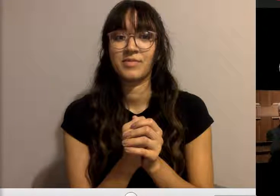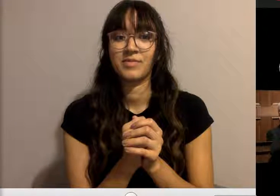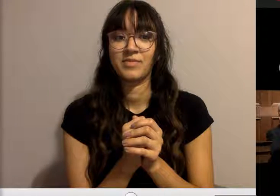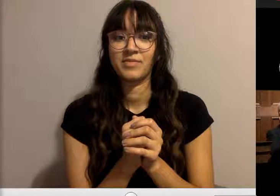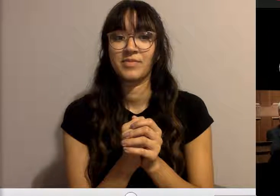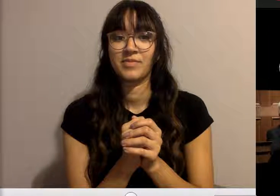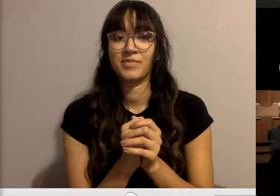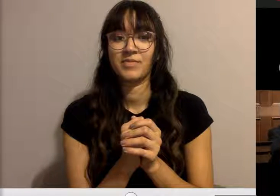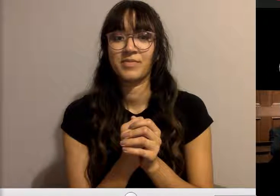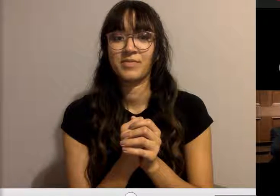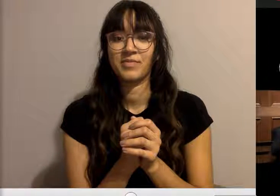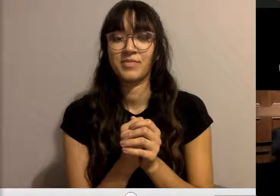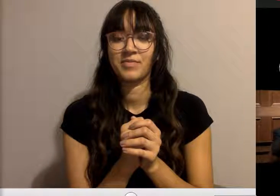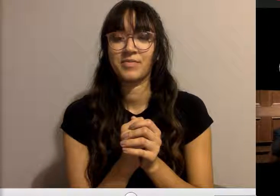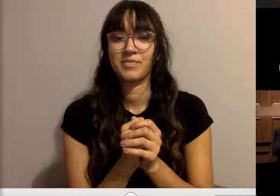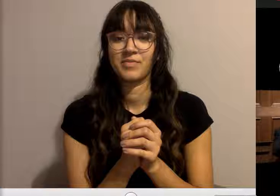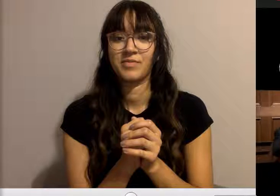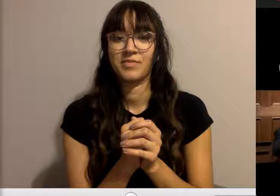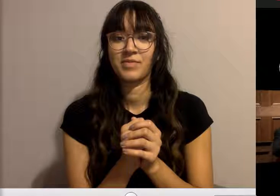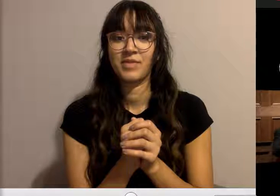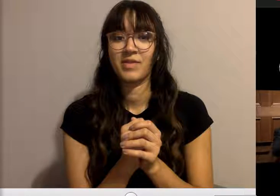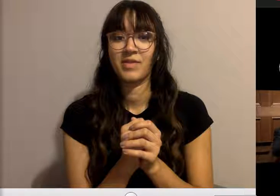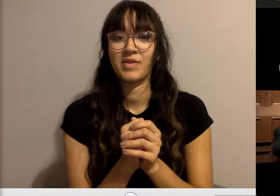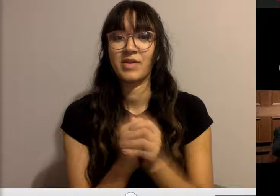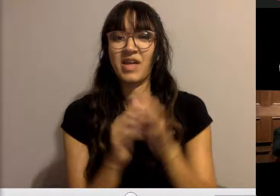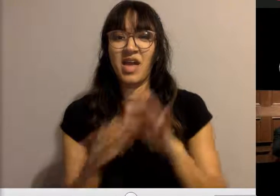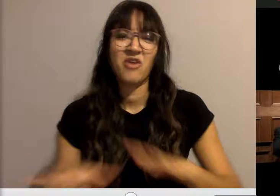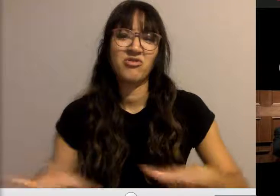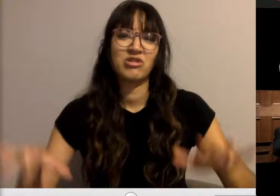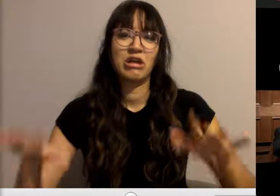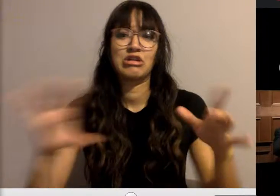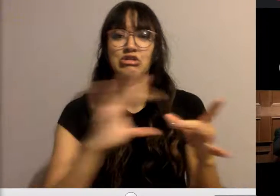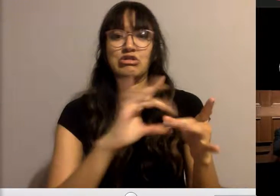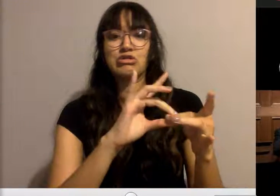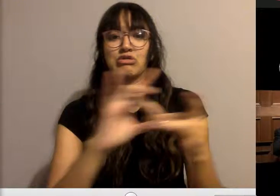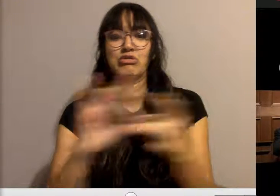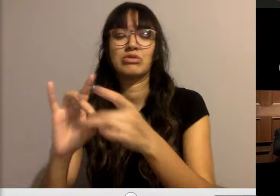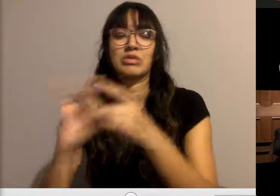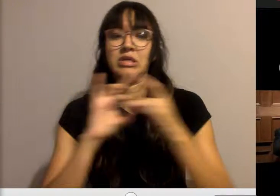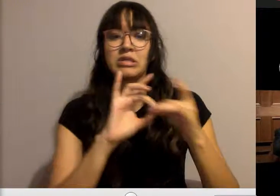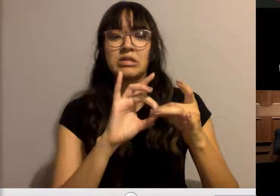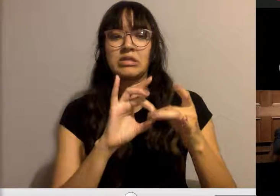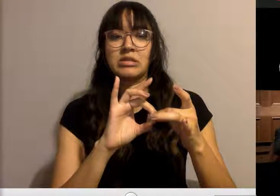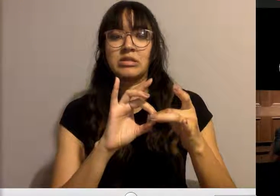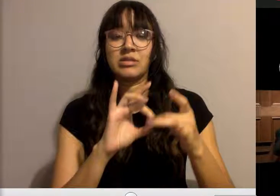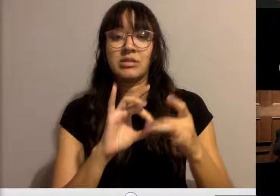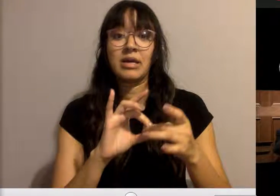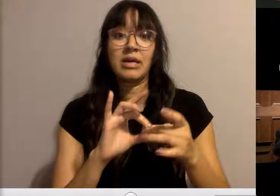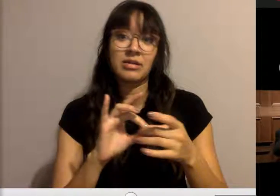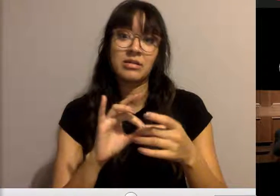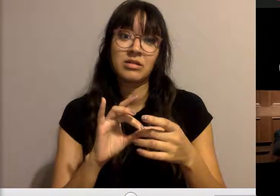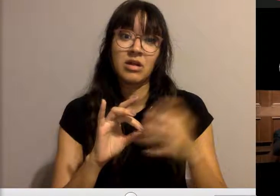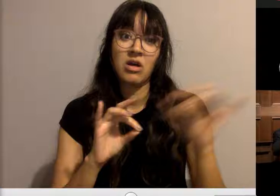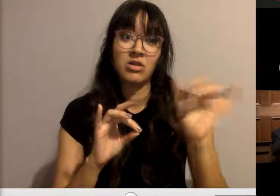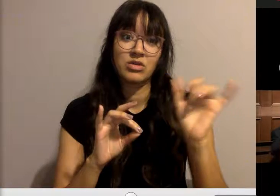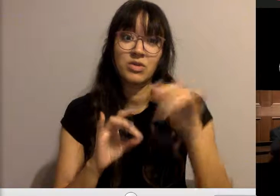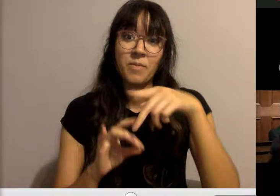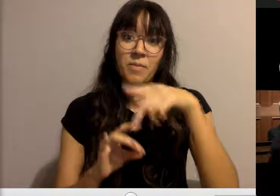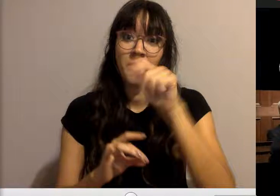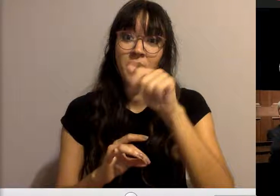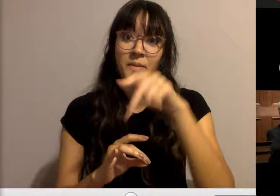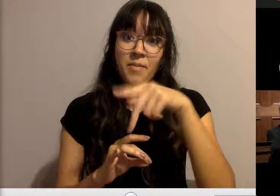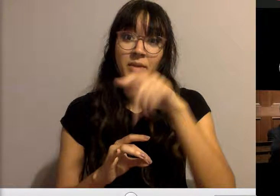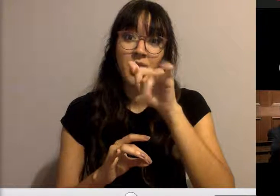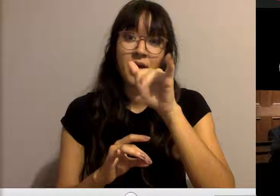Shekelesh, the Denyen, and the Weshes, lands united. And he beats them. And he actually tells us in the Papyrus Harris,